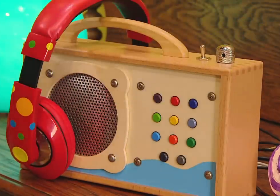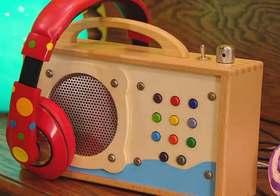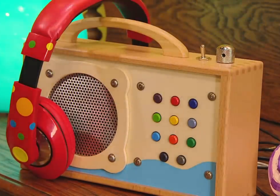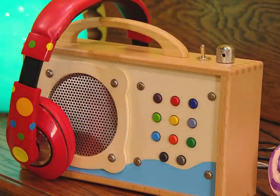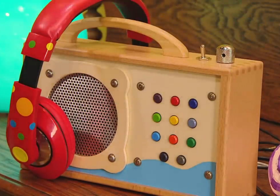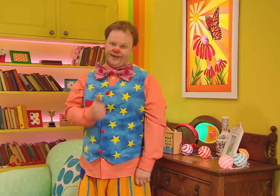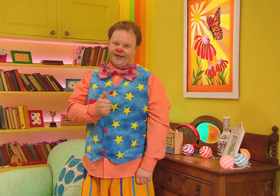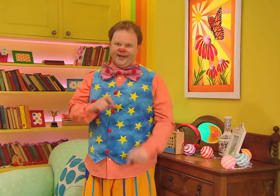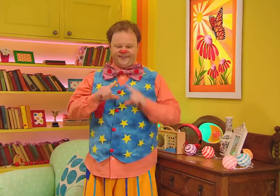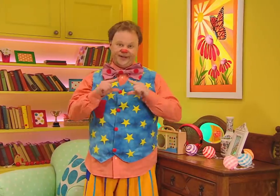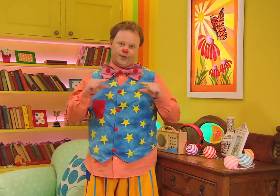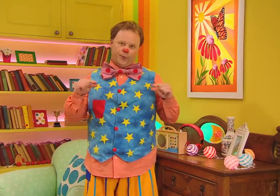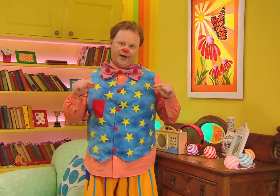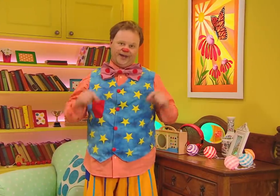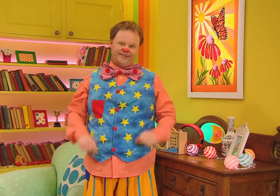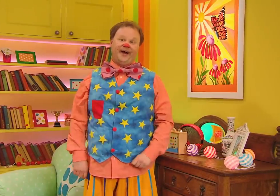Phew! Nice and quiet.